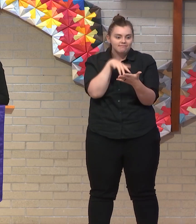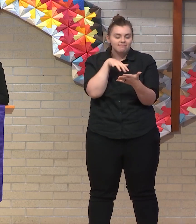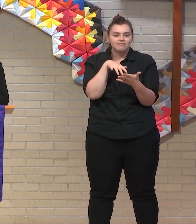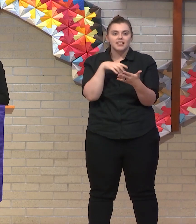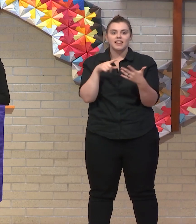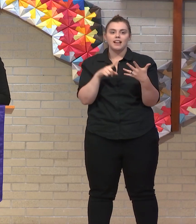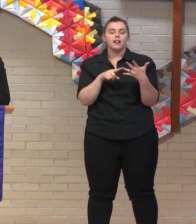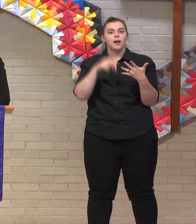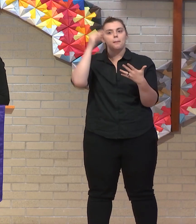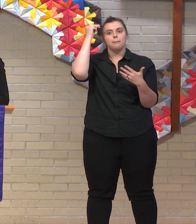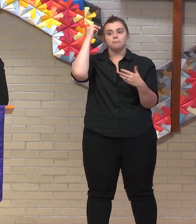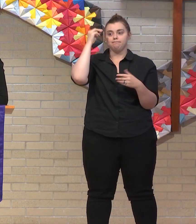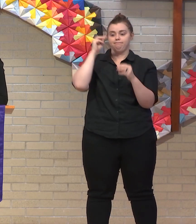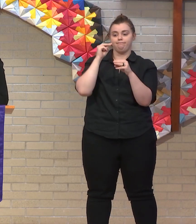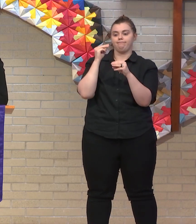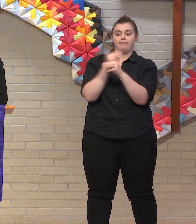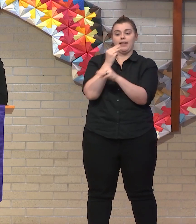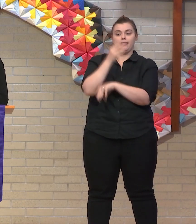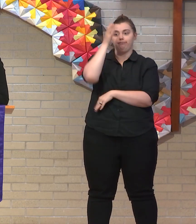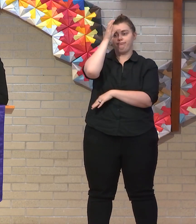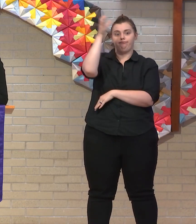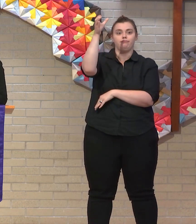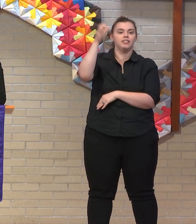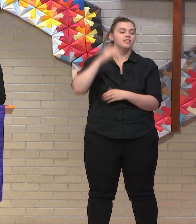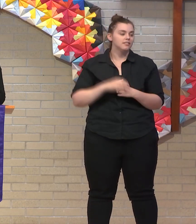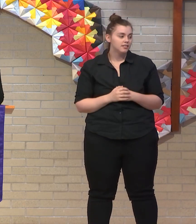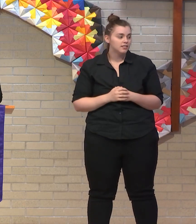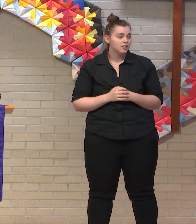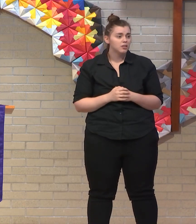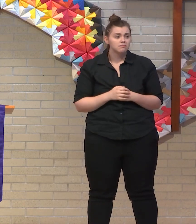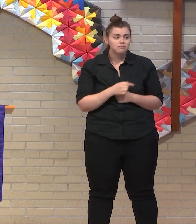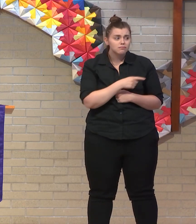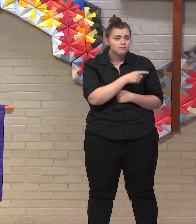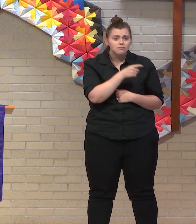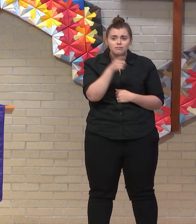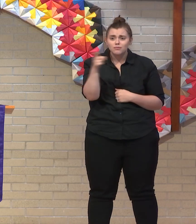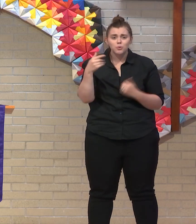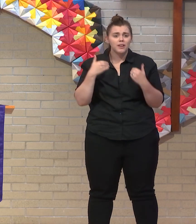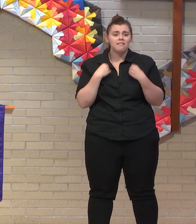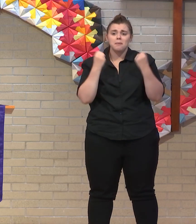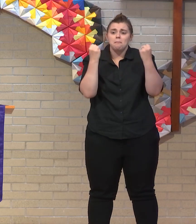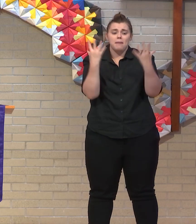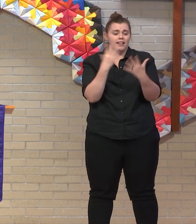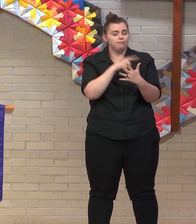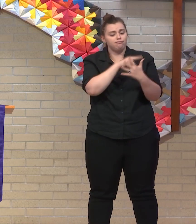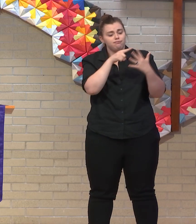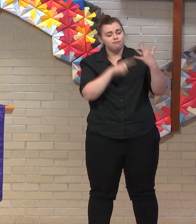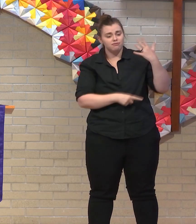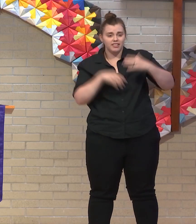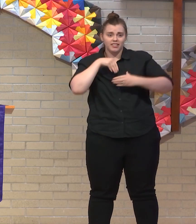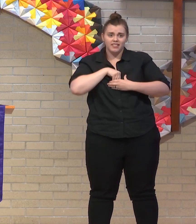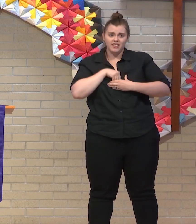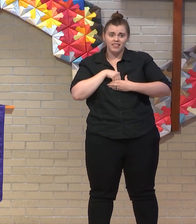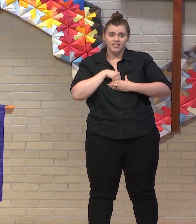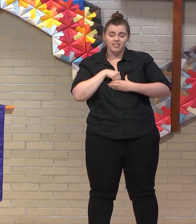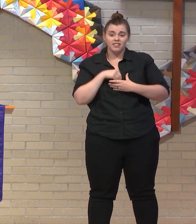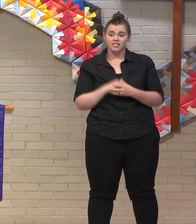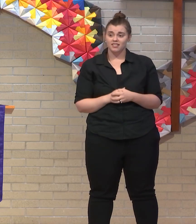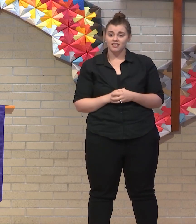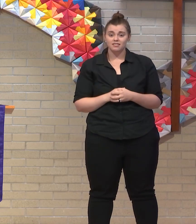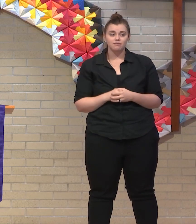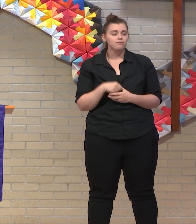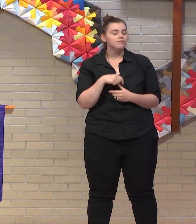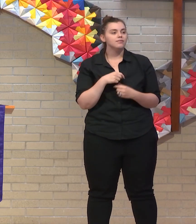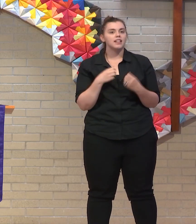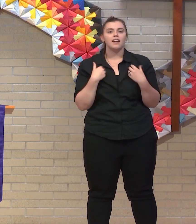math. Each person here is many things, and it is the work of a lifetime to discover the